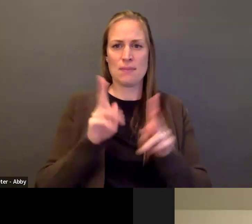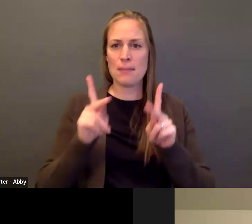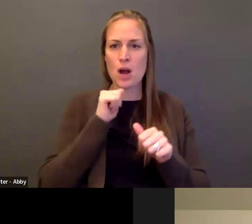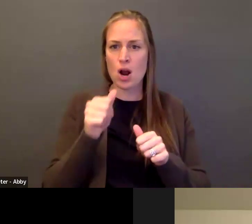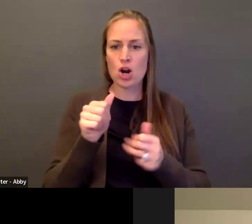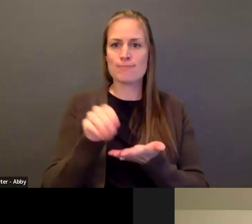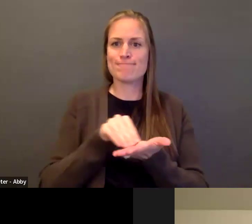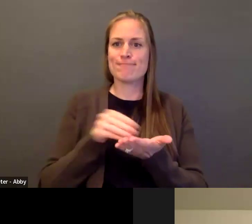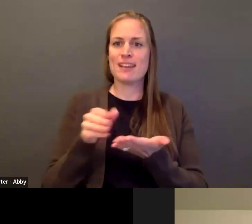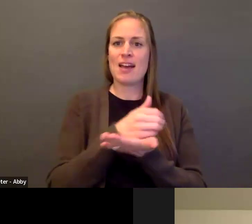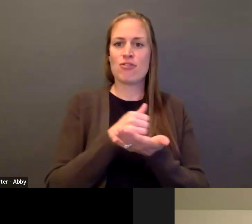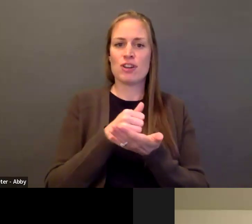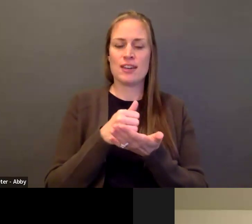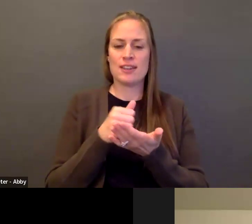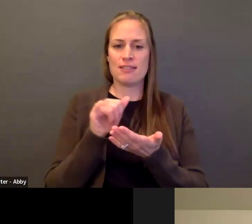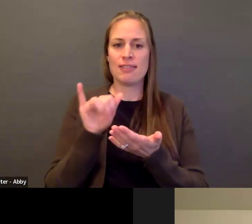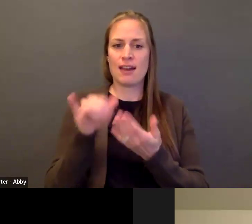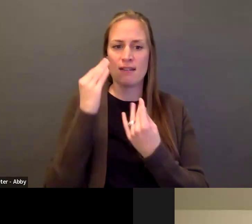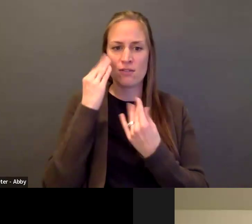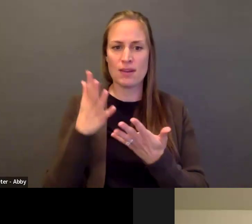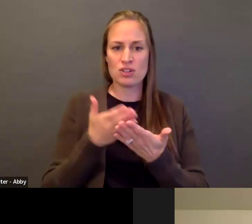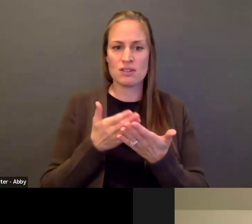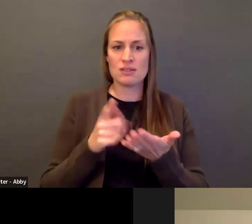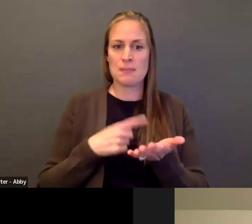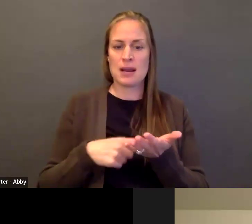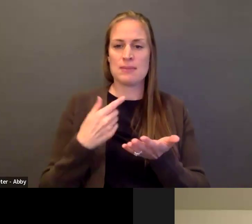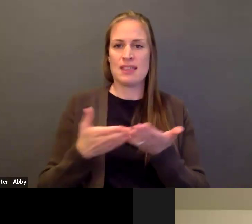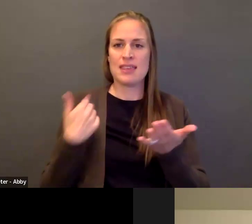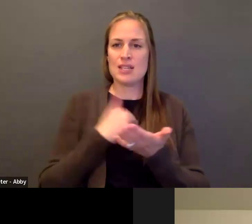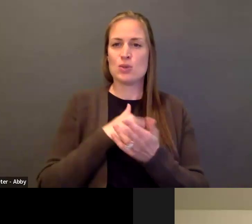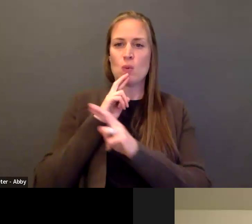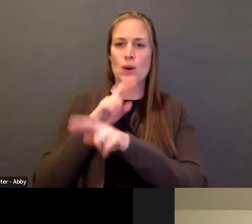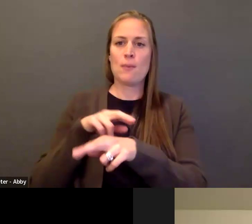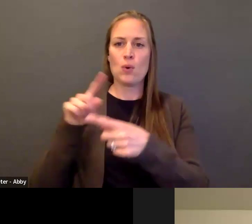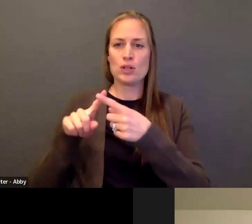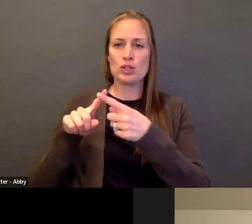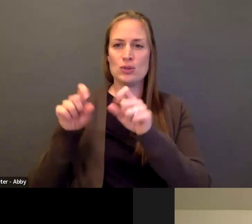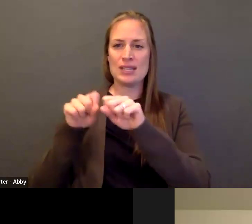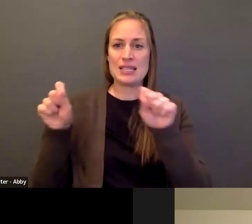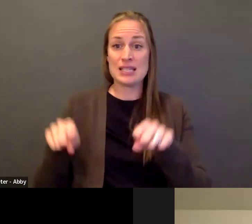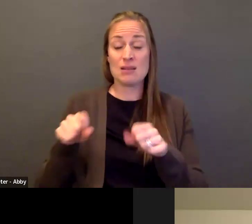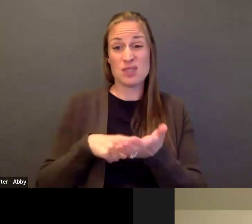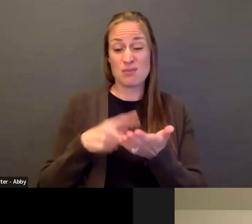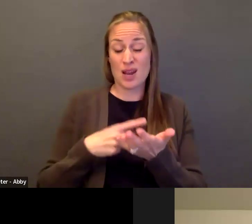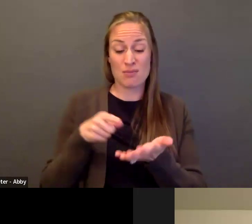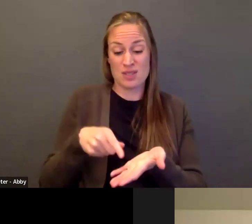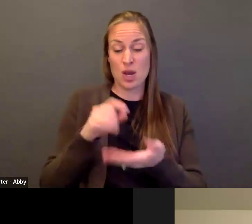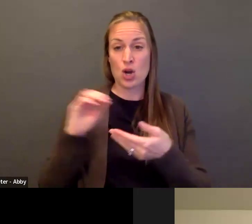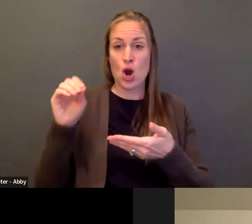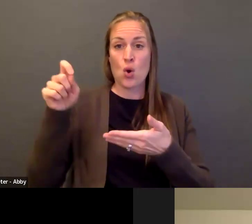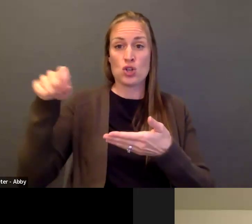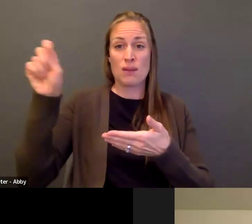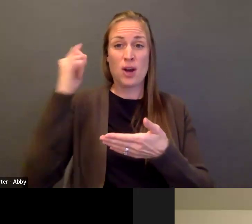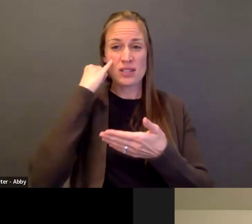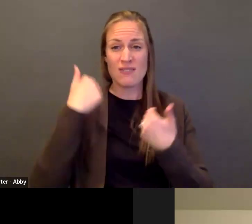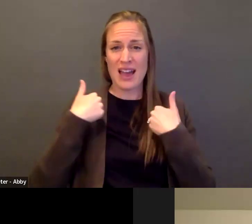to the mental health system, sometimes doesn't even have a checkbox if someone has developmental disabilities or not, right? So I don't know that we're getting